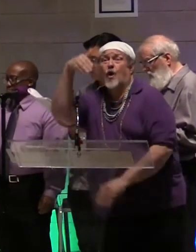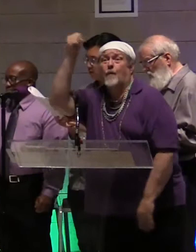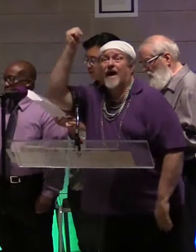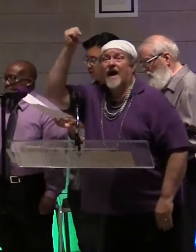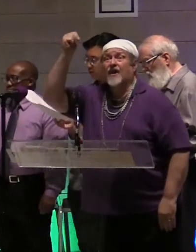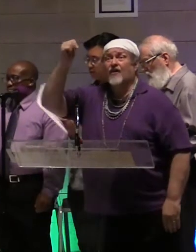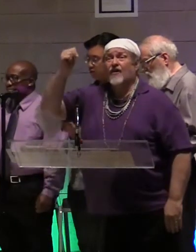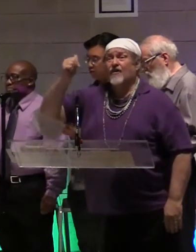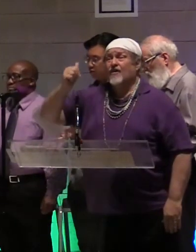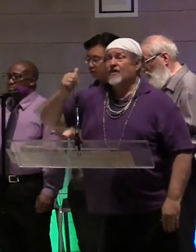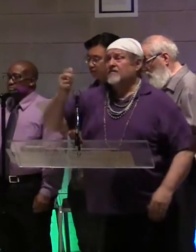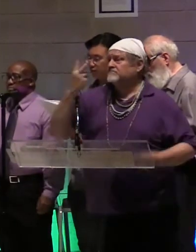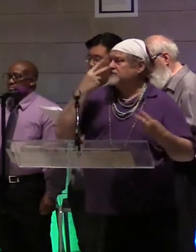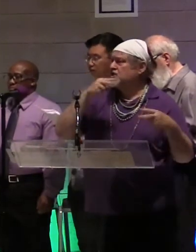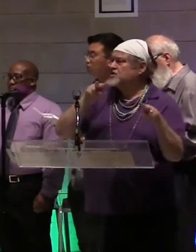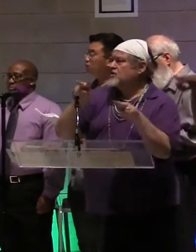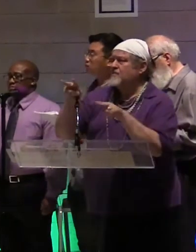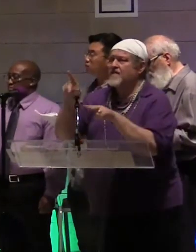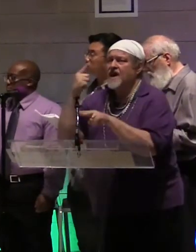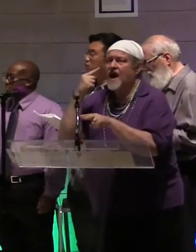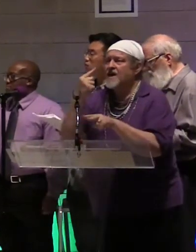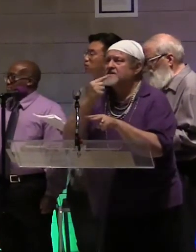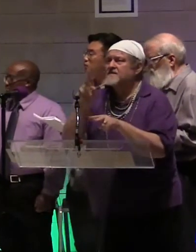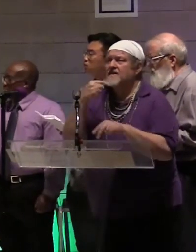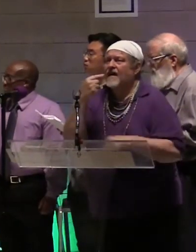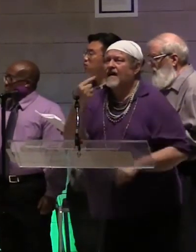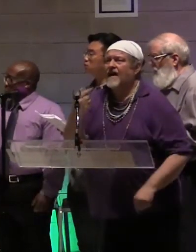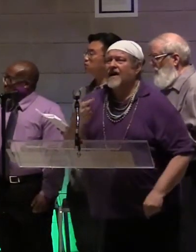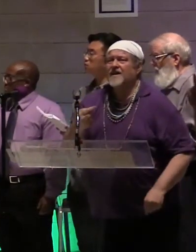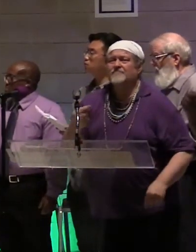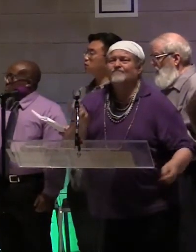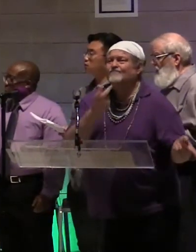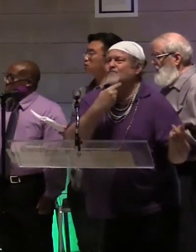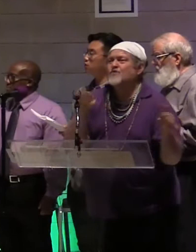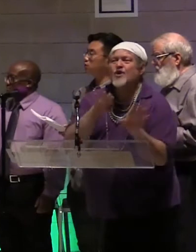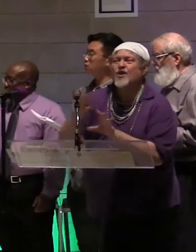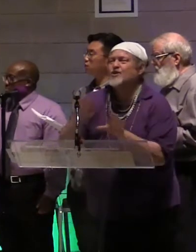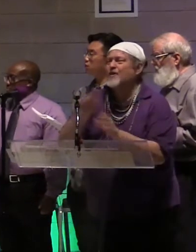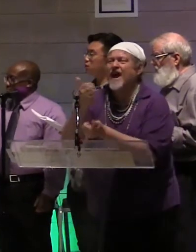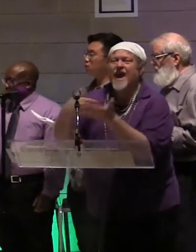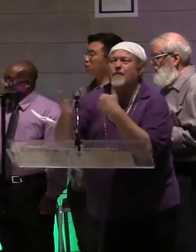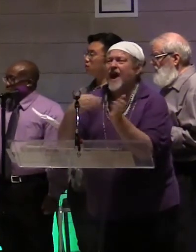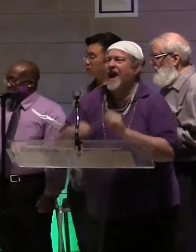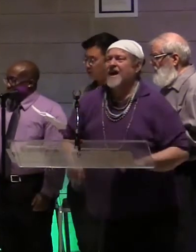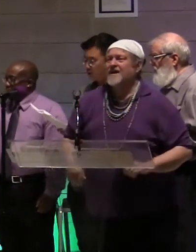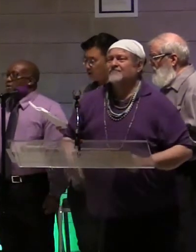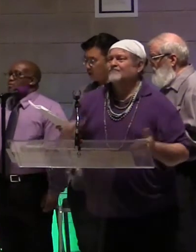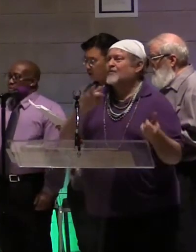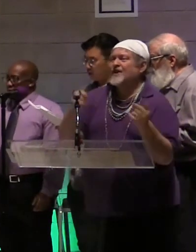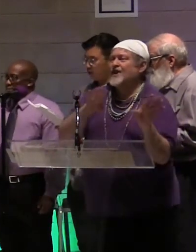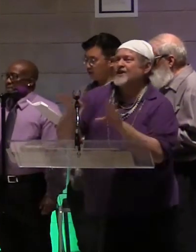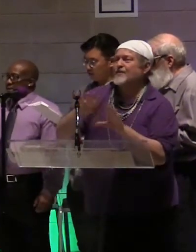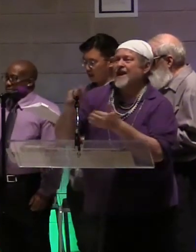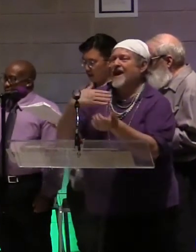we know better. Just look in the eyes and say, I'm gonna do it anyway.